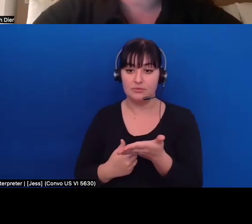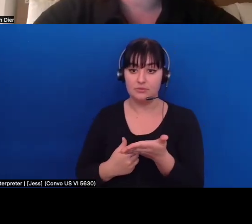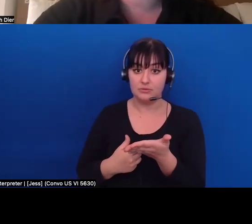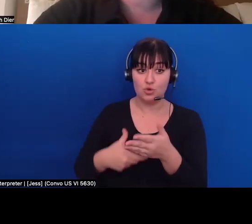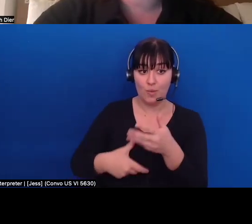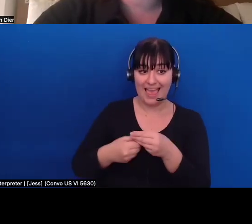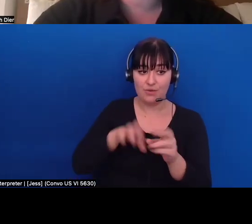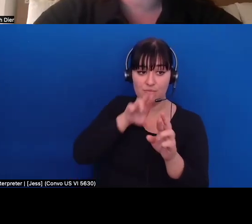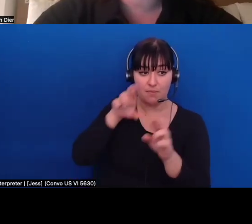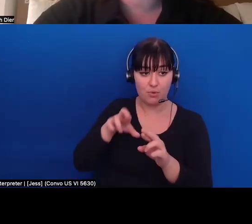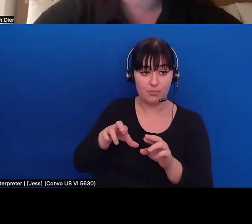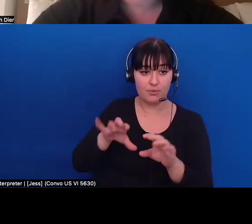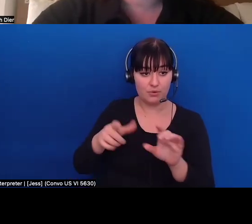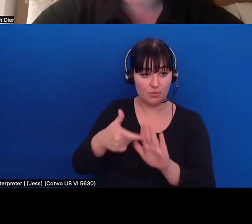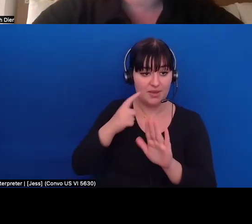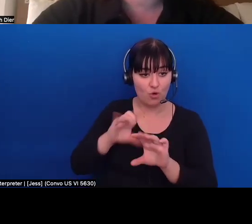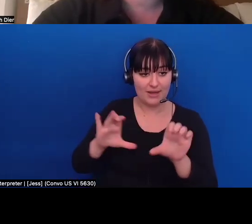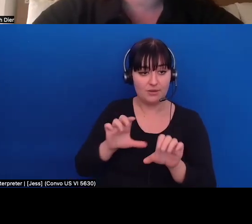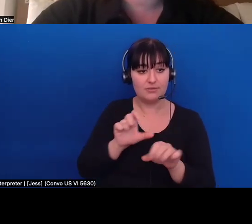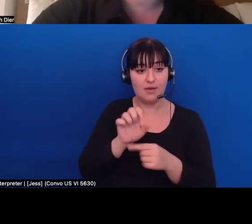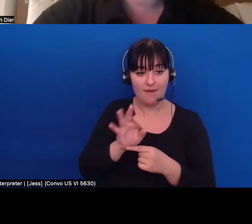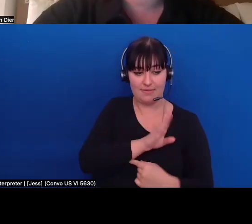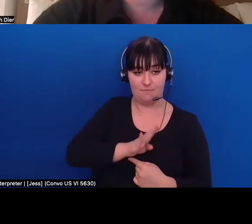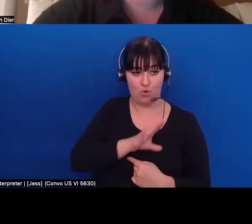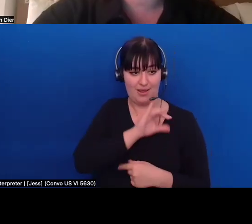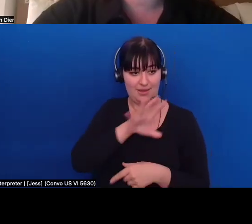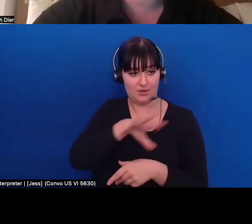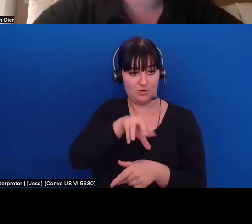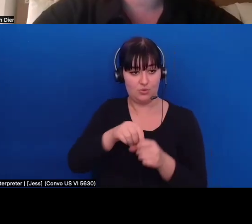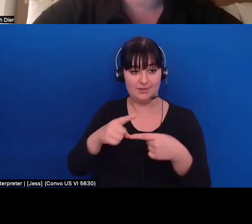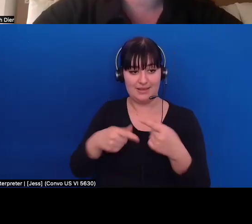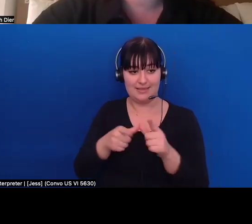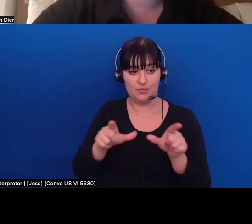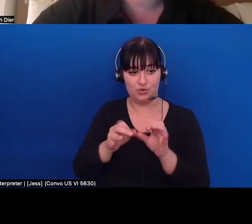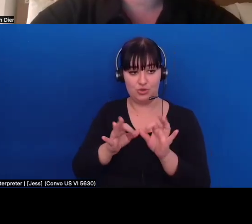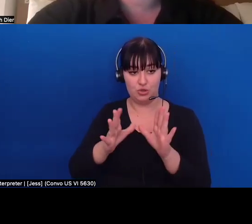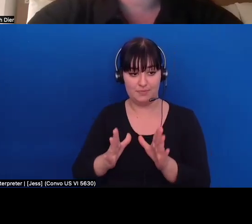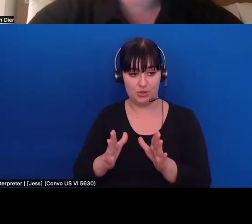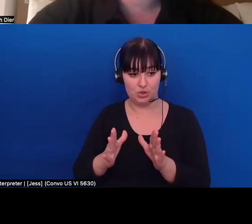reporting requirement for activities of the board and include sign language interpreters. I